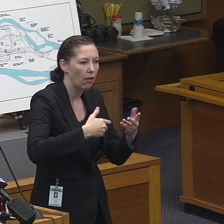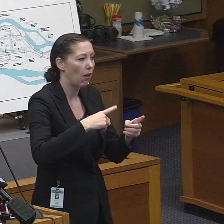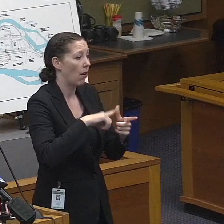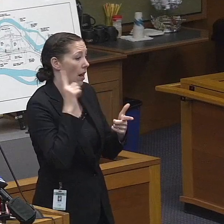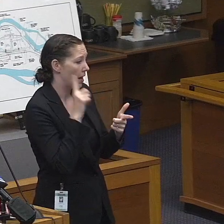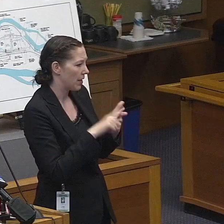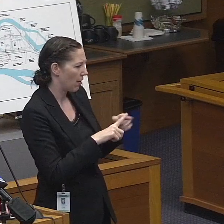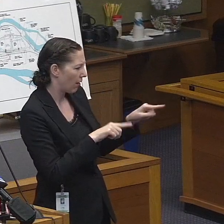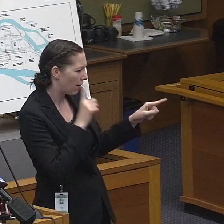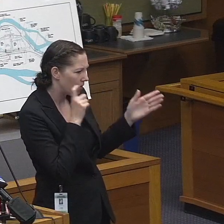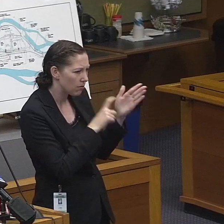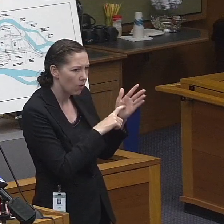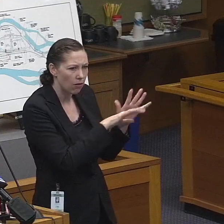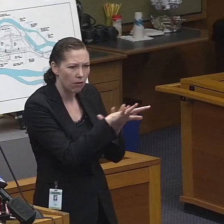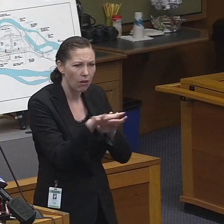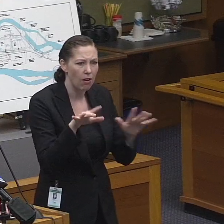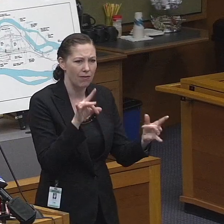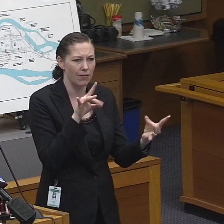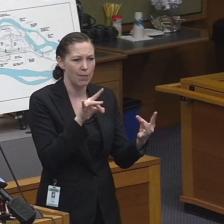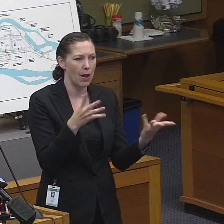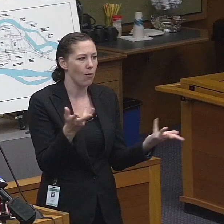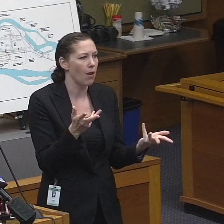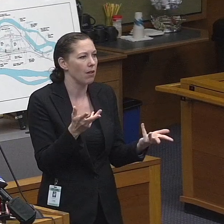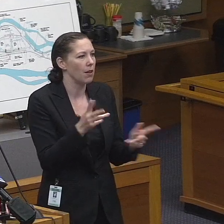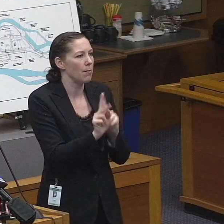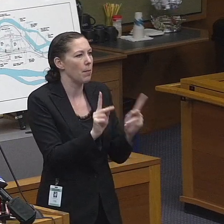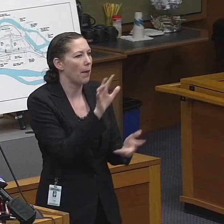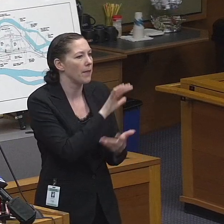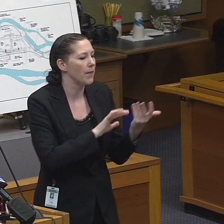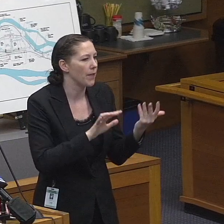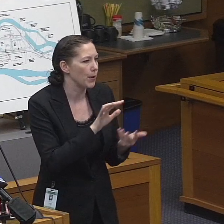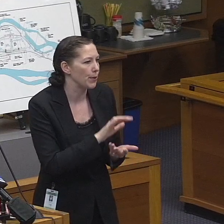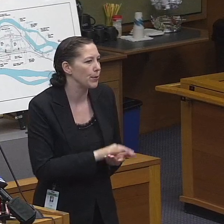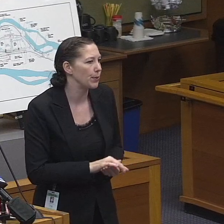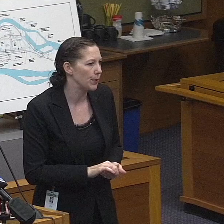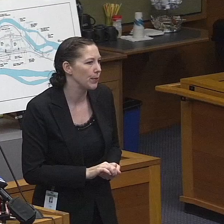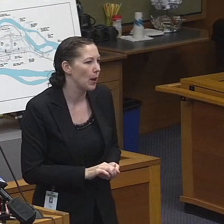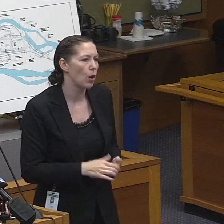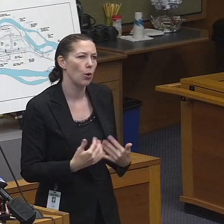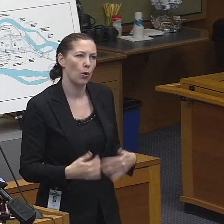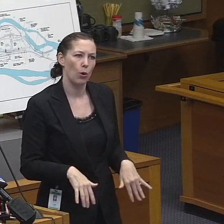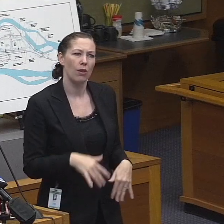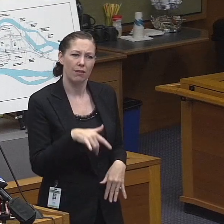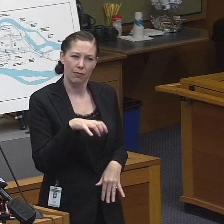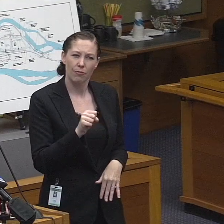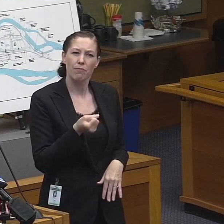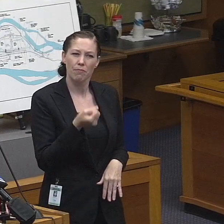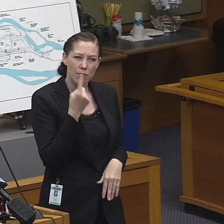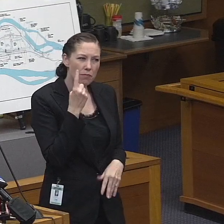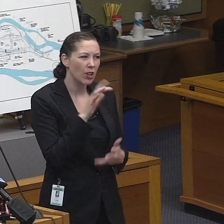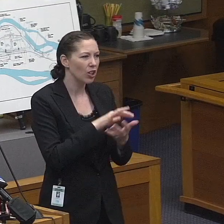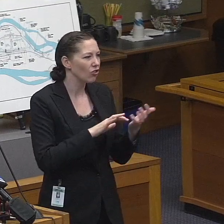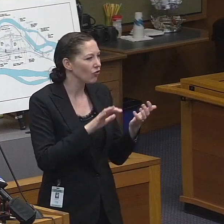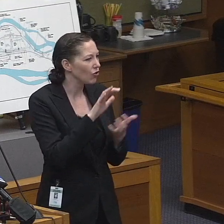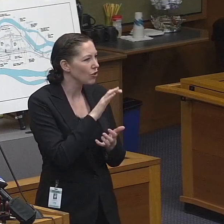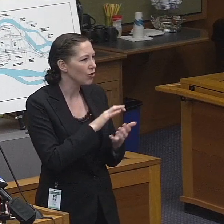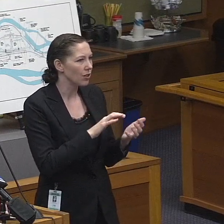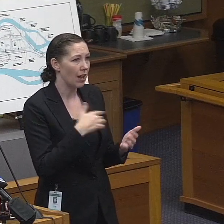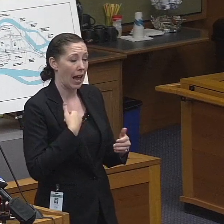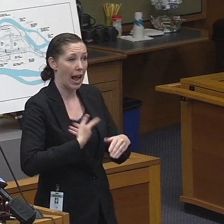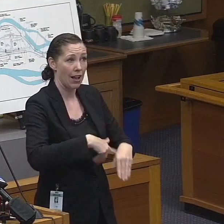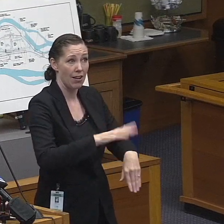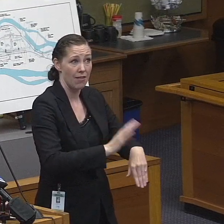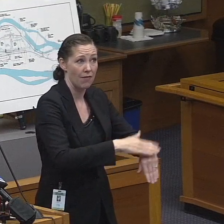was confusion. And we realized this is a confusing time and concern regarding having an